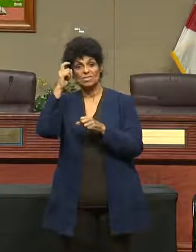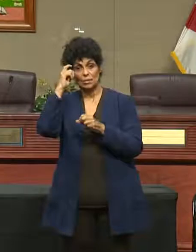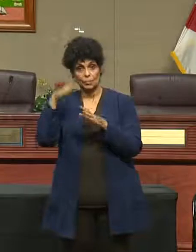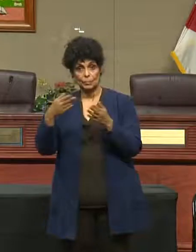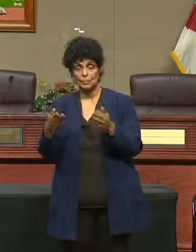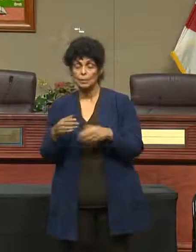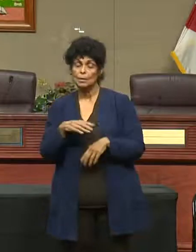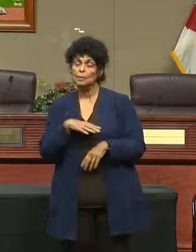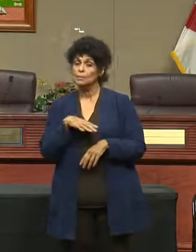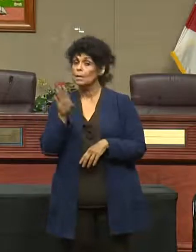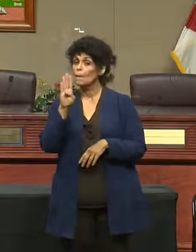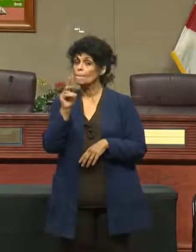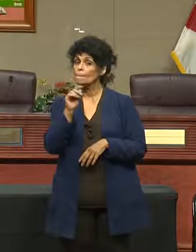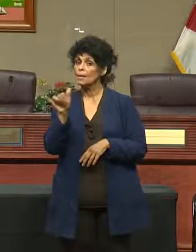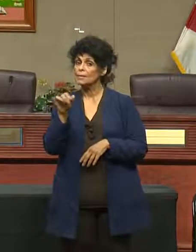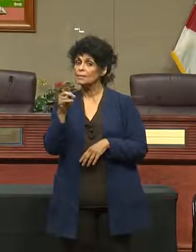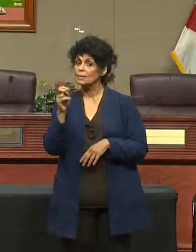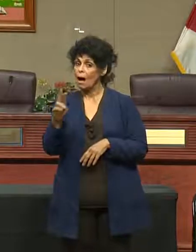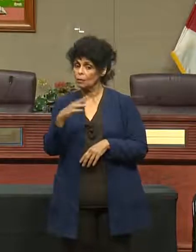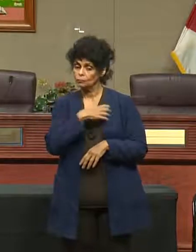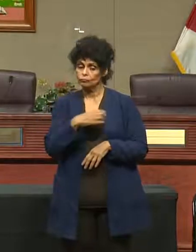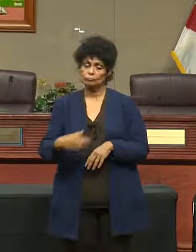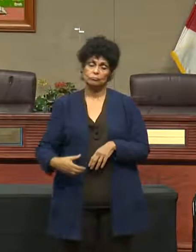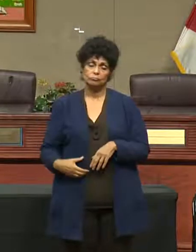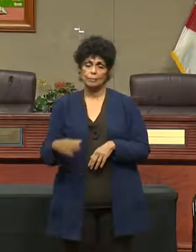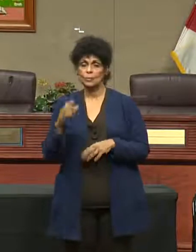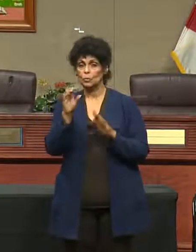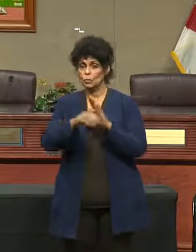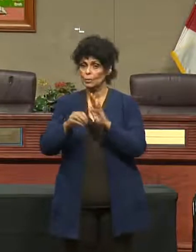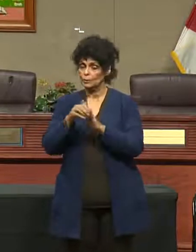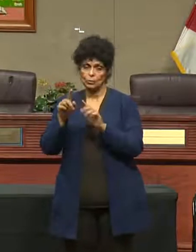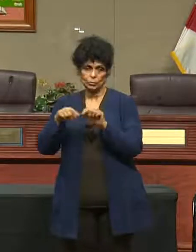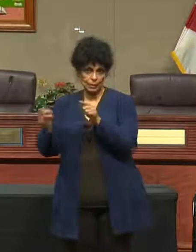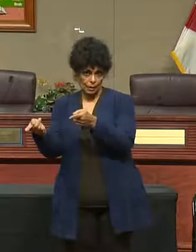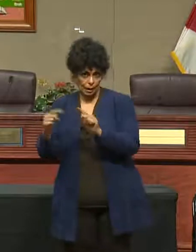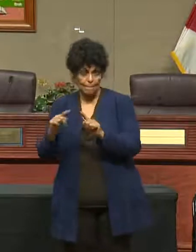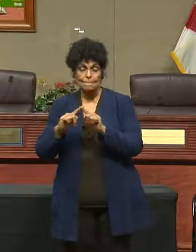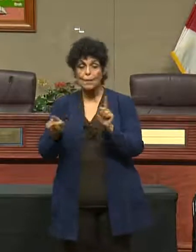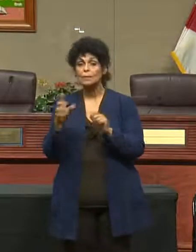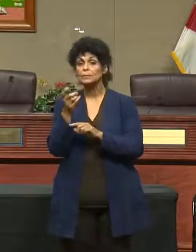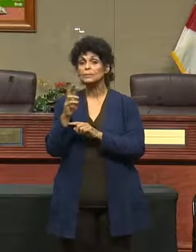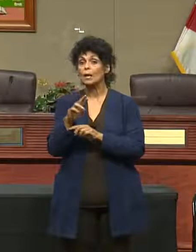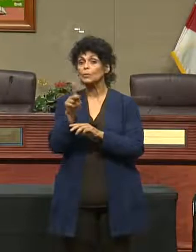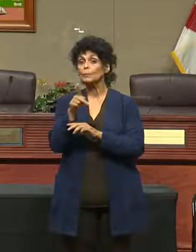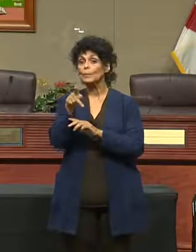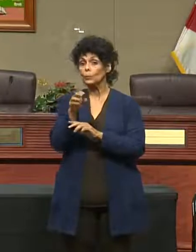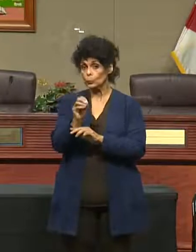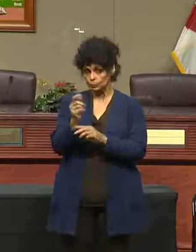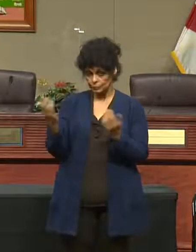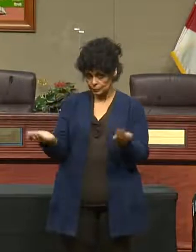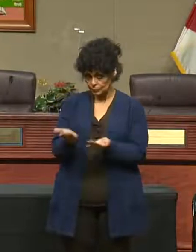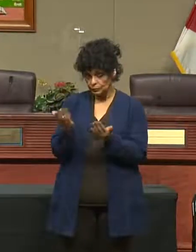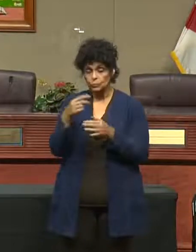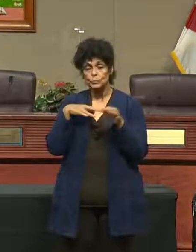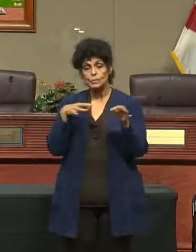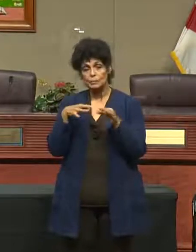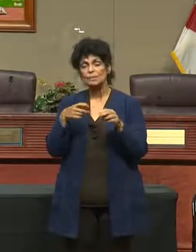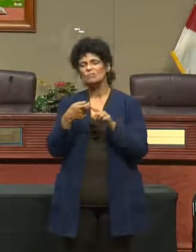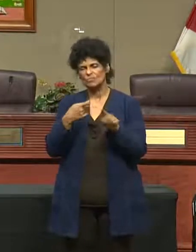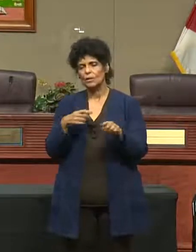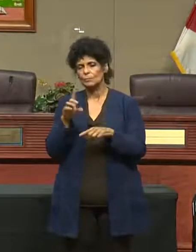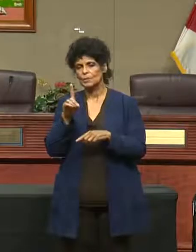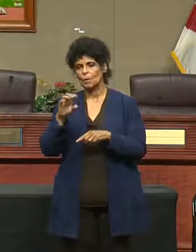not be here with us. However, Dr. Raul Pino from the Florida Department of Health is here to discuss details on the vaccination process as